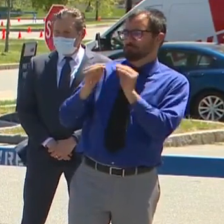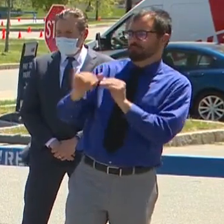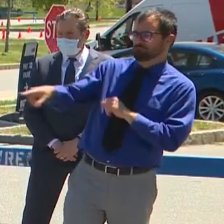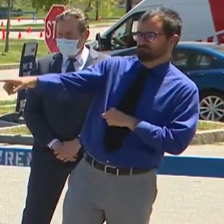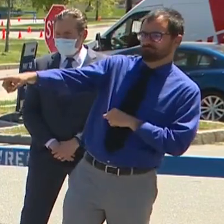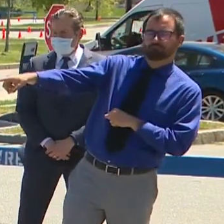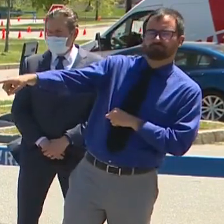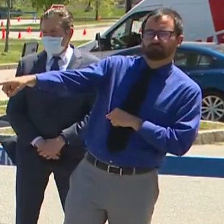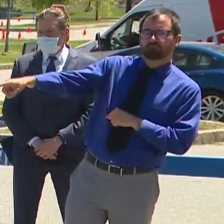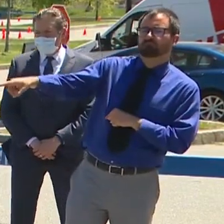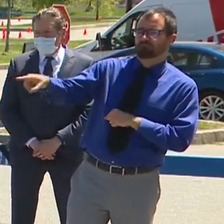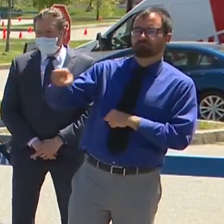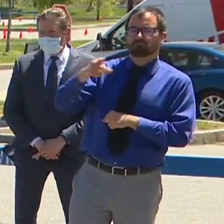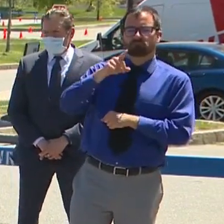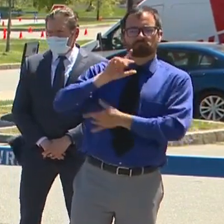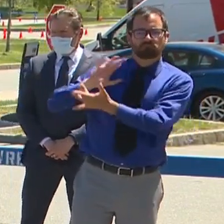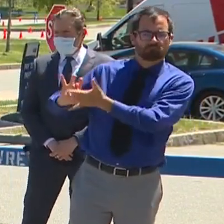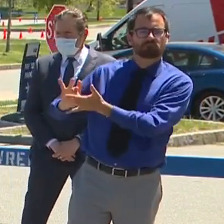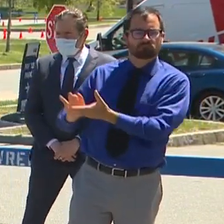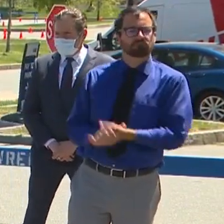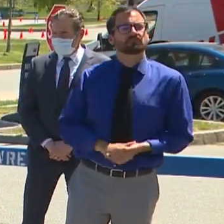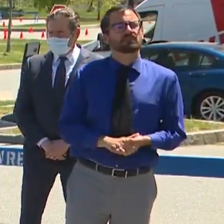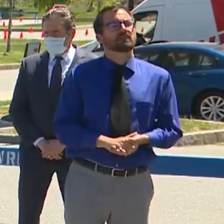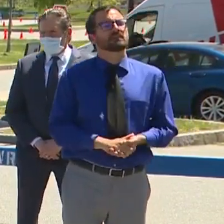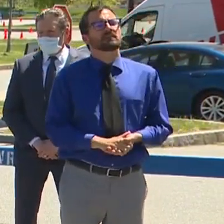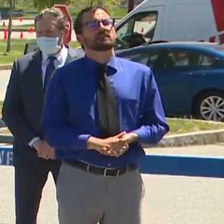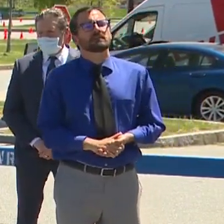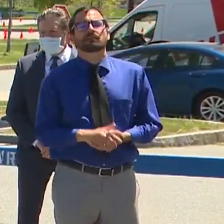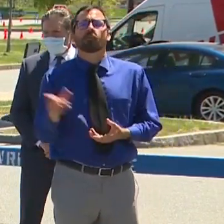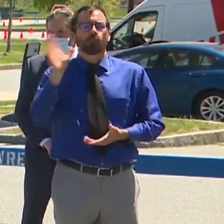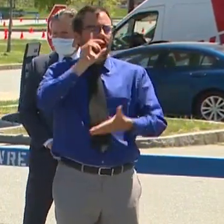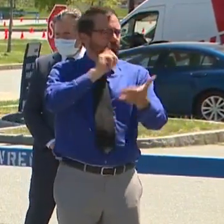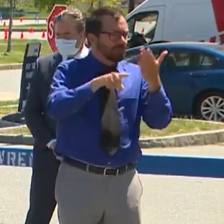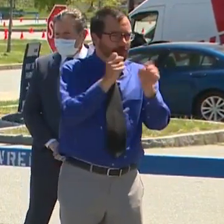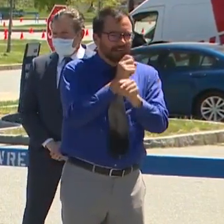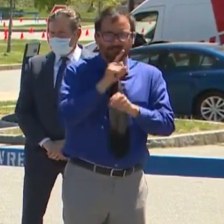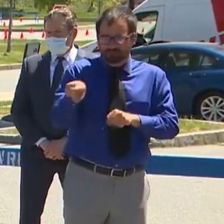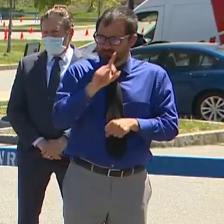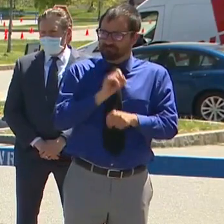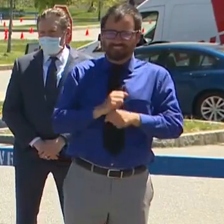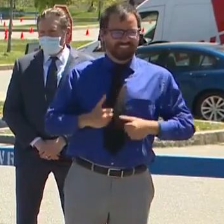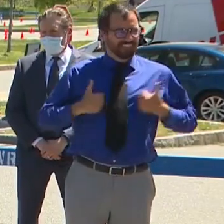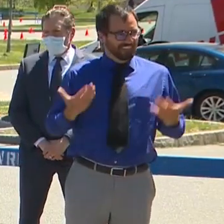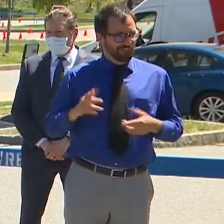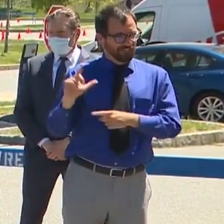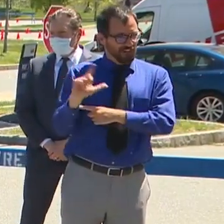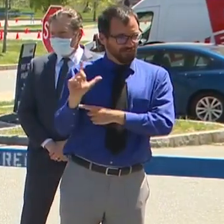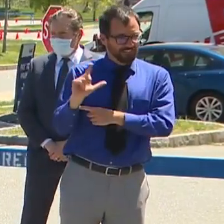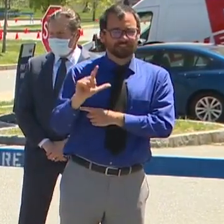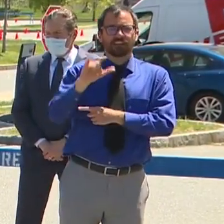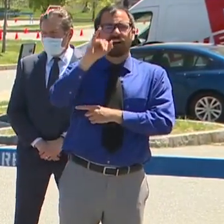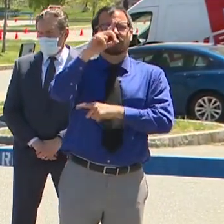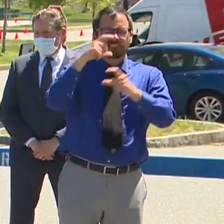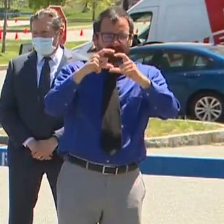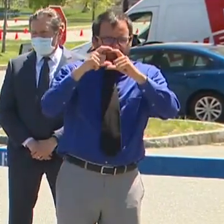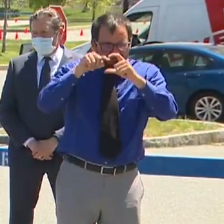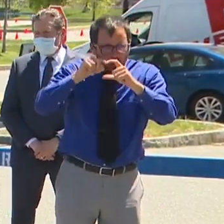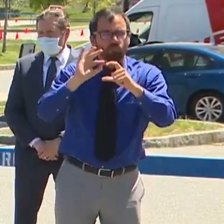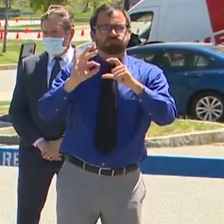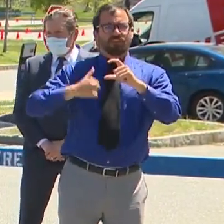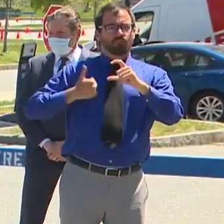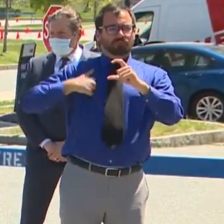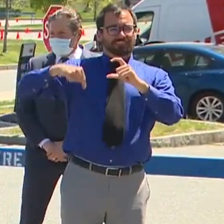978-946-8409. You will be checked for Lawrence addresses, IDs, as part of the process. Now, this investment comes in an uncertain time in our economic